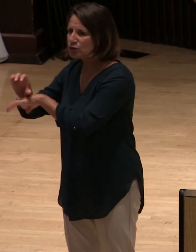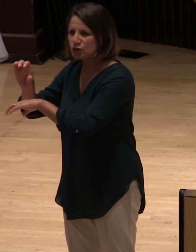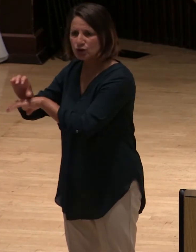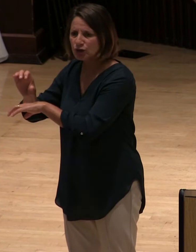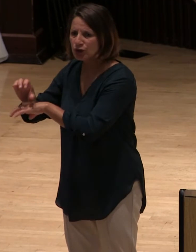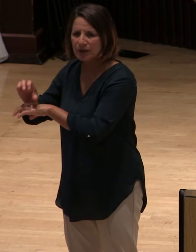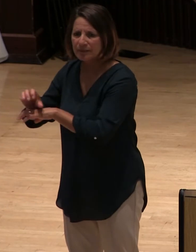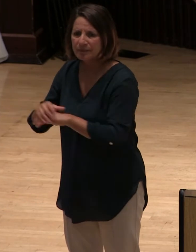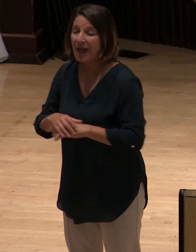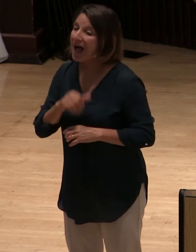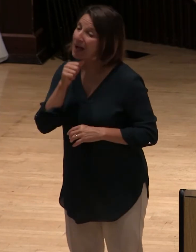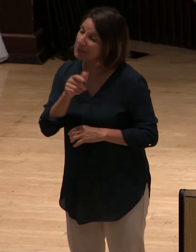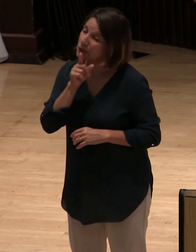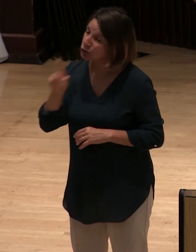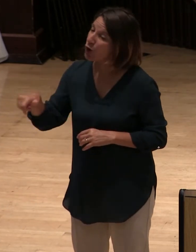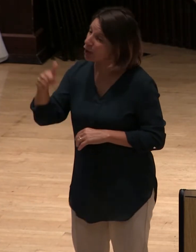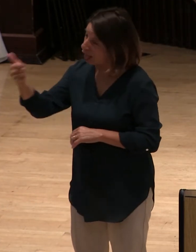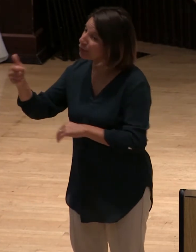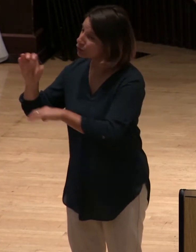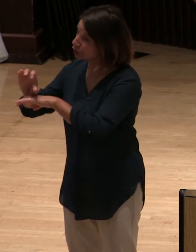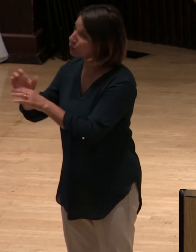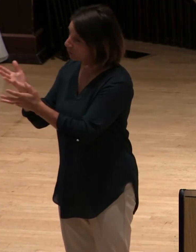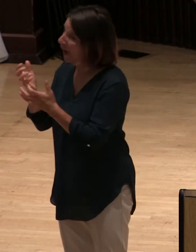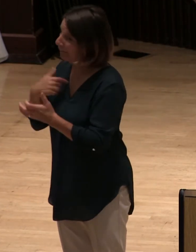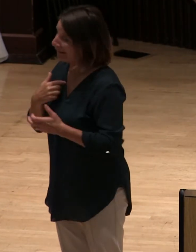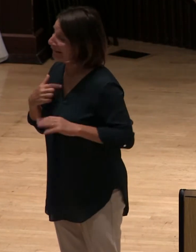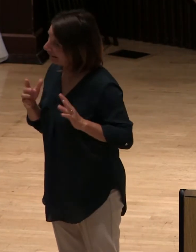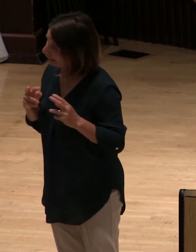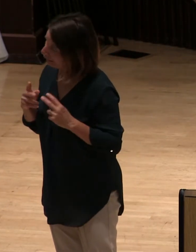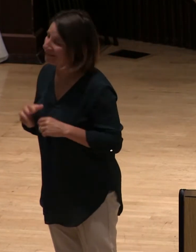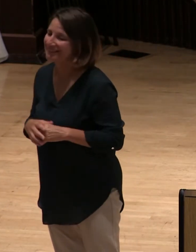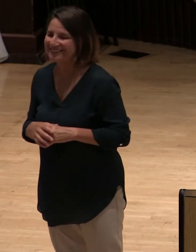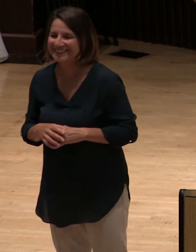another Catholic church would really want me either.